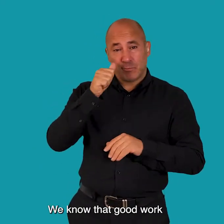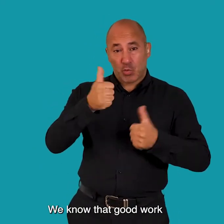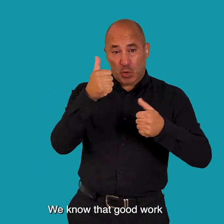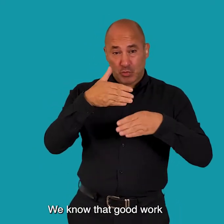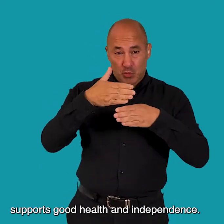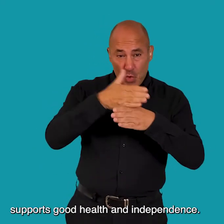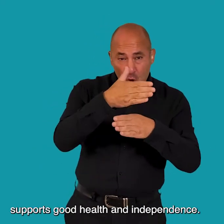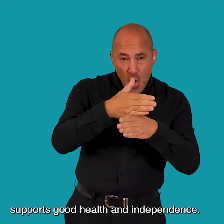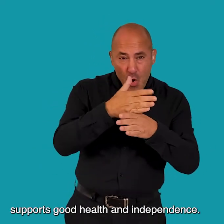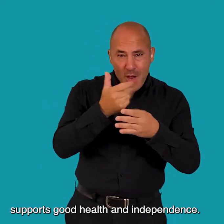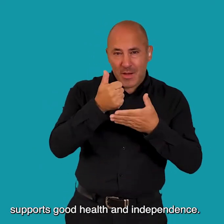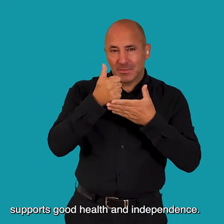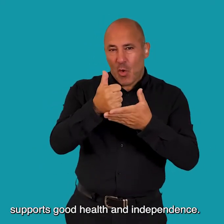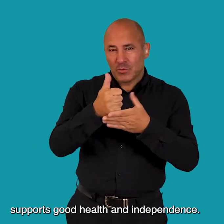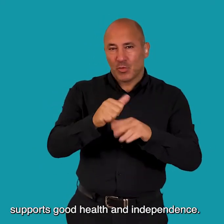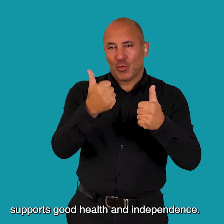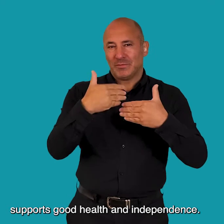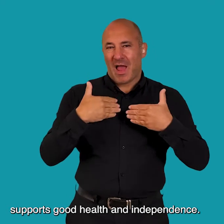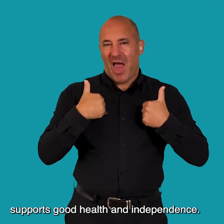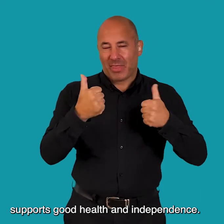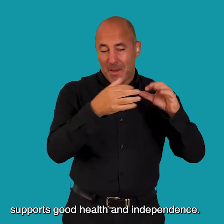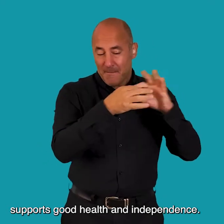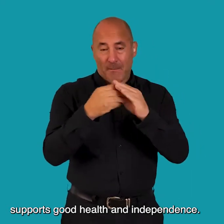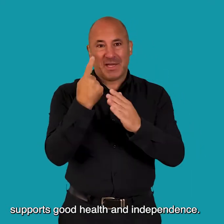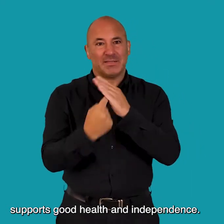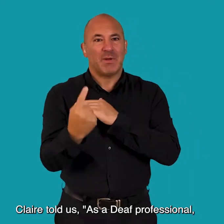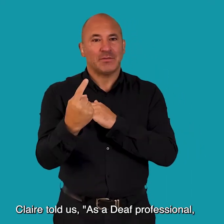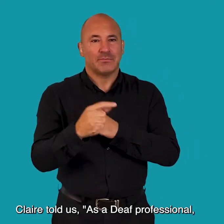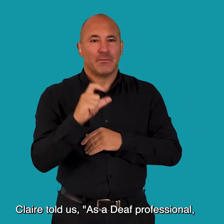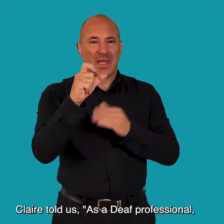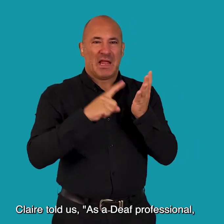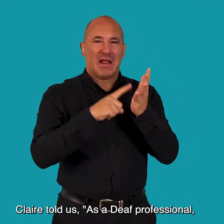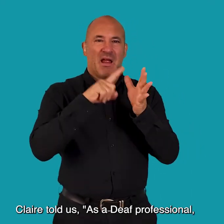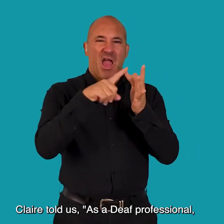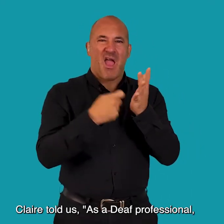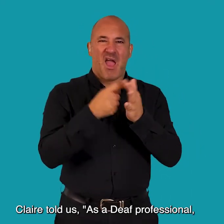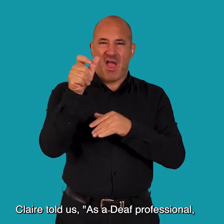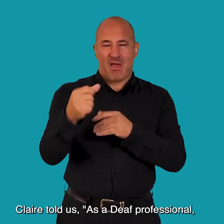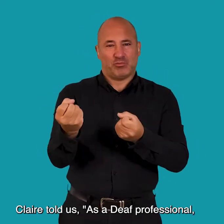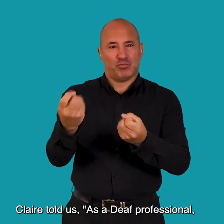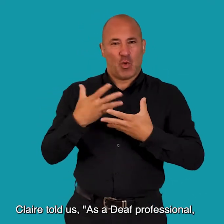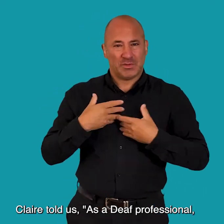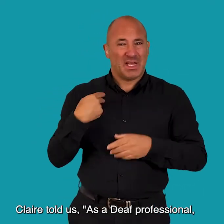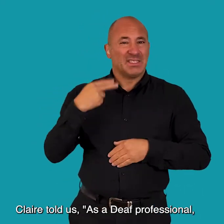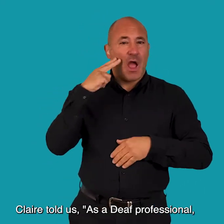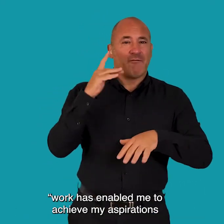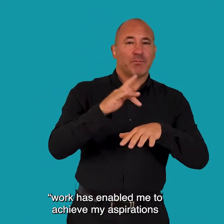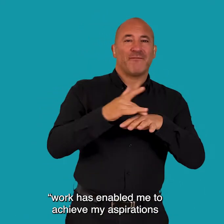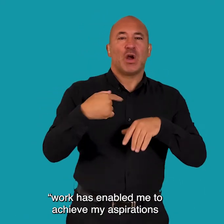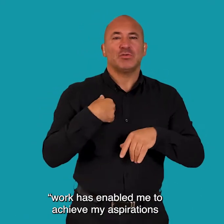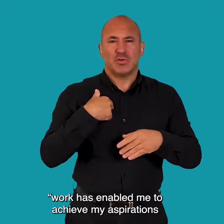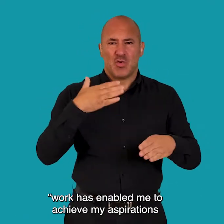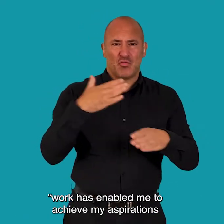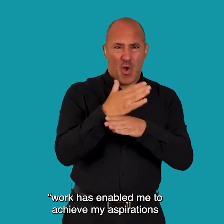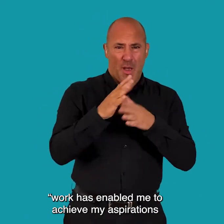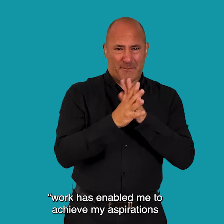work supports good health and independence. Claire told us, "As a deaf professional, work has enabled me to achieve